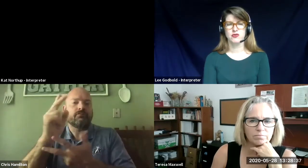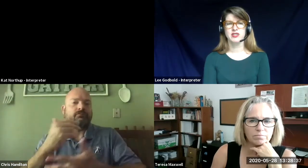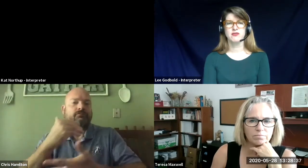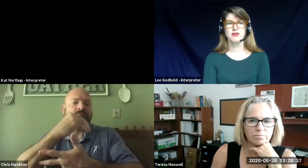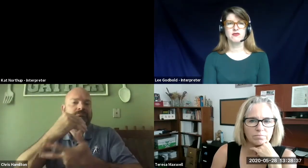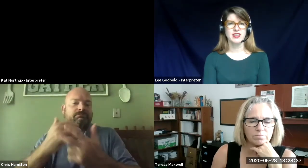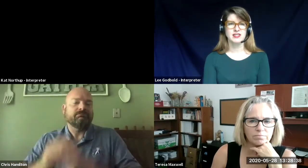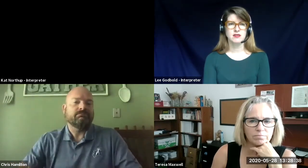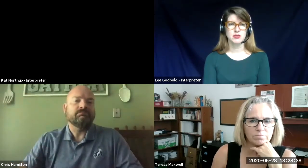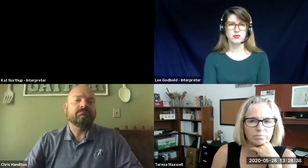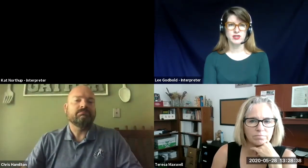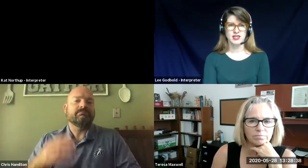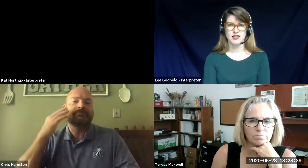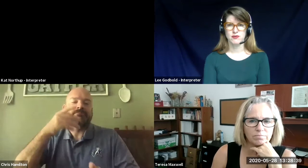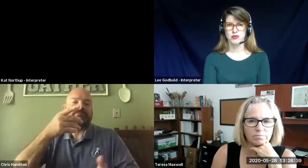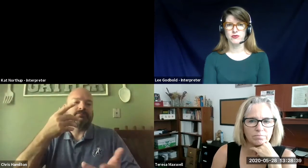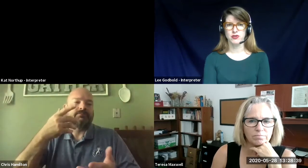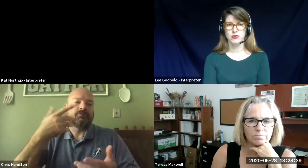3 different phases built within that for you to review.